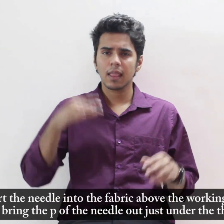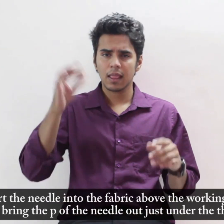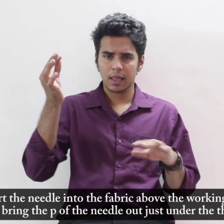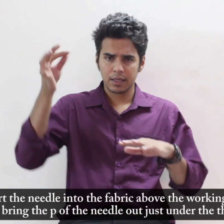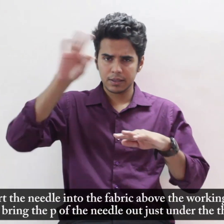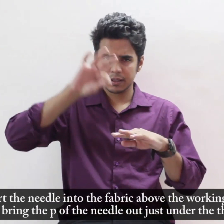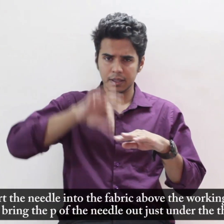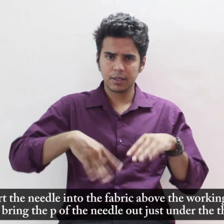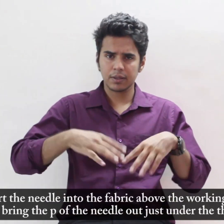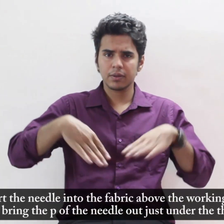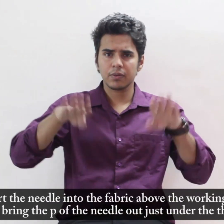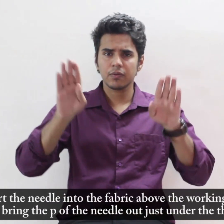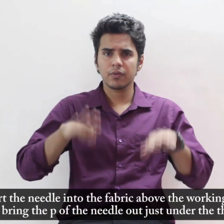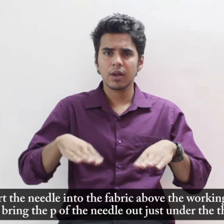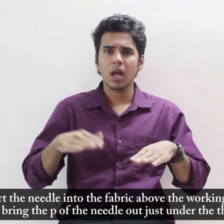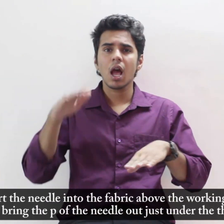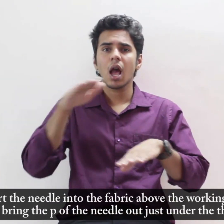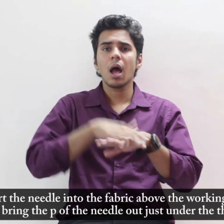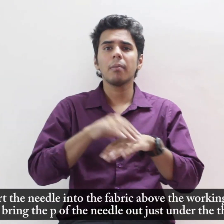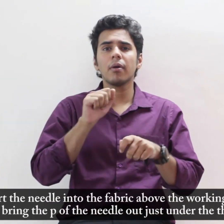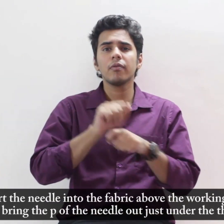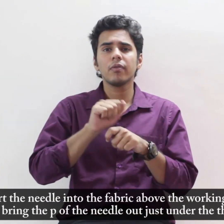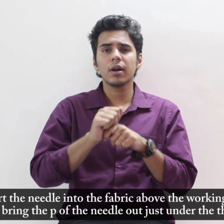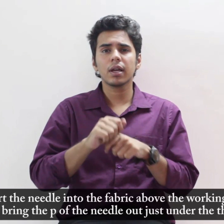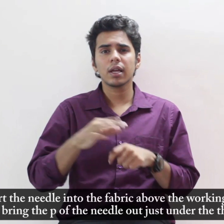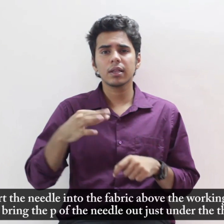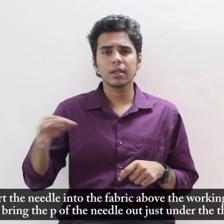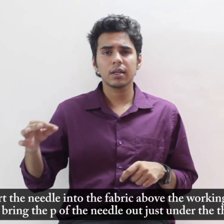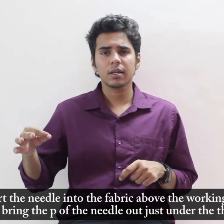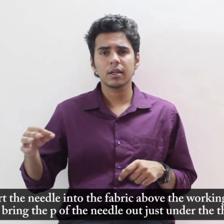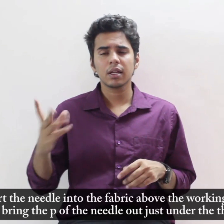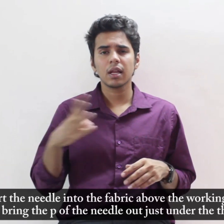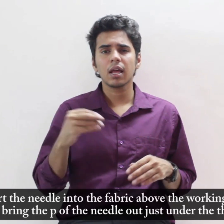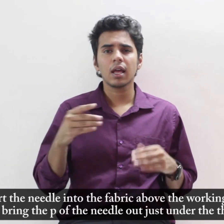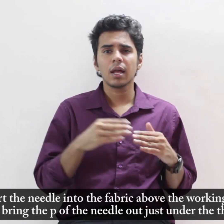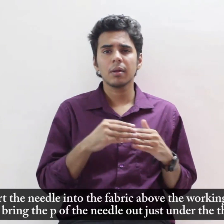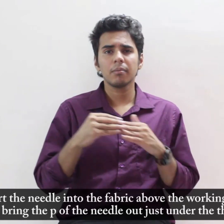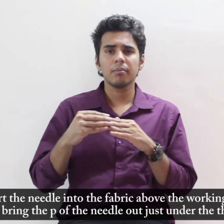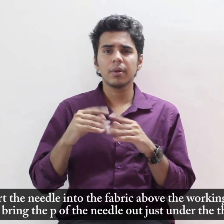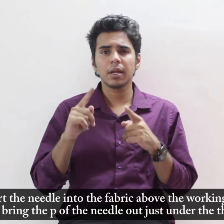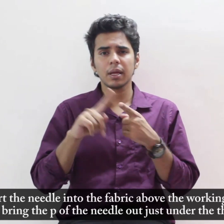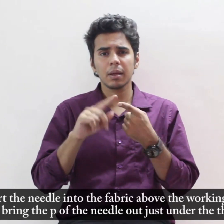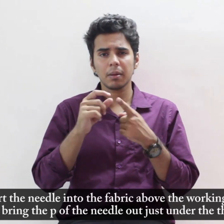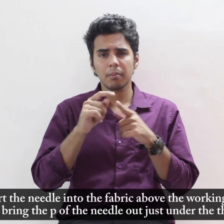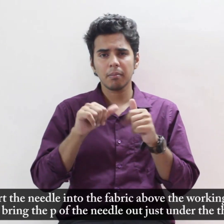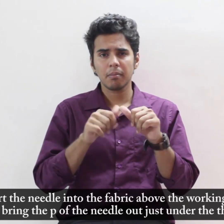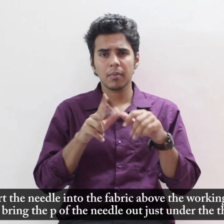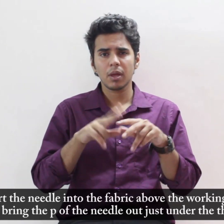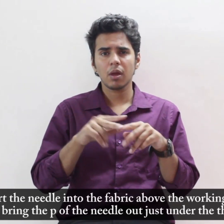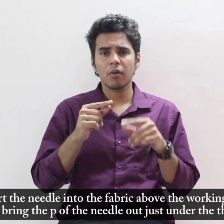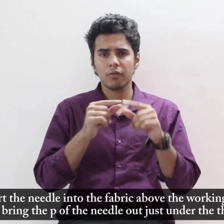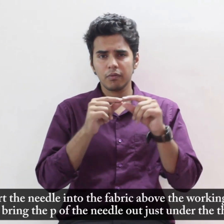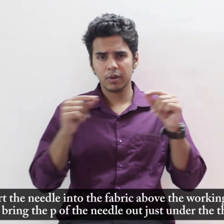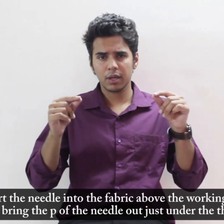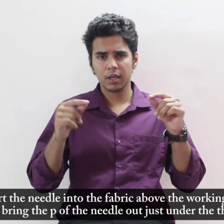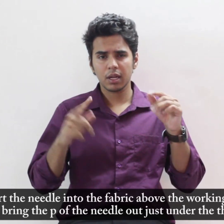Insert the needle into the fabric above the working thread and bring the P of the needle out just under the